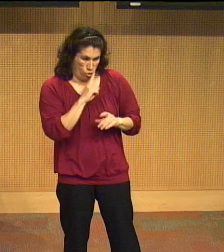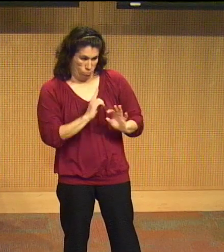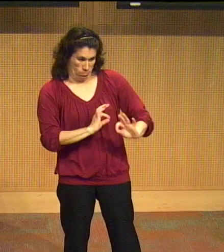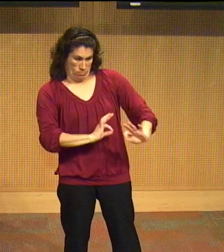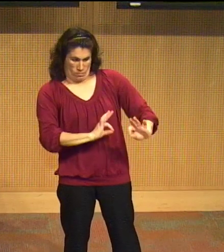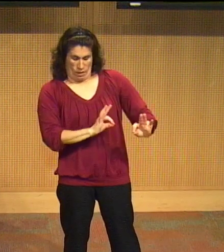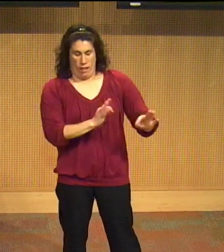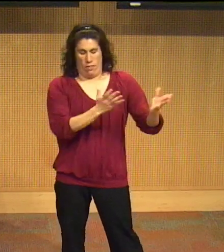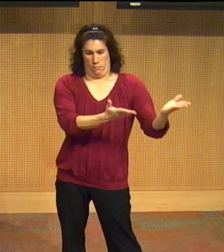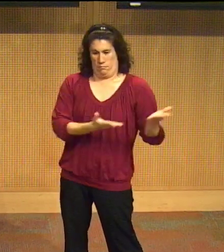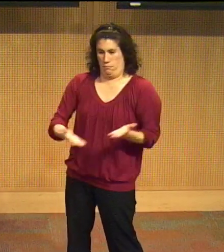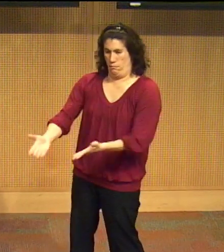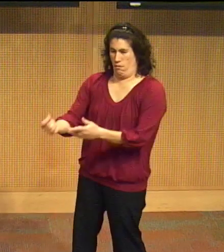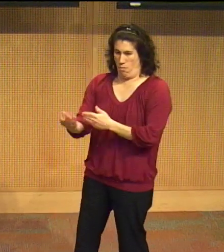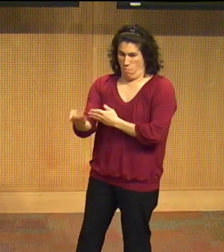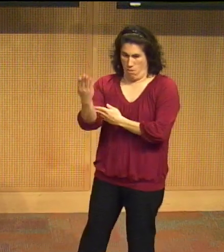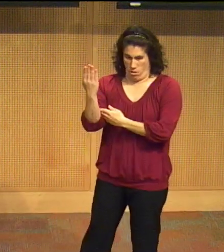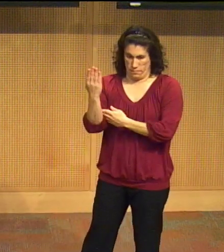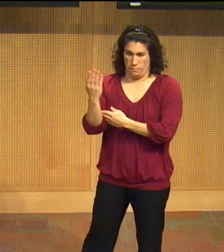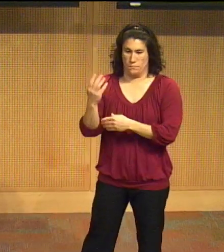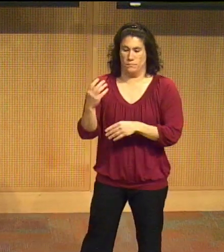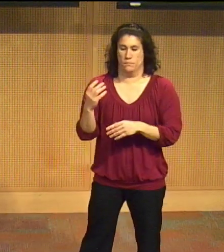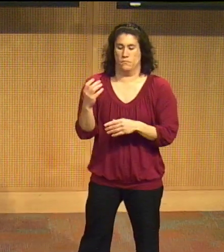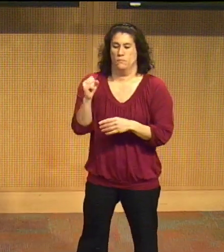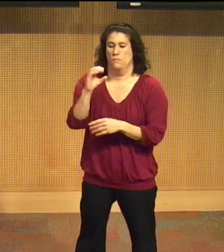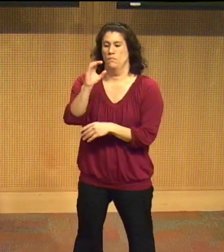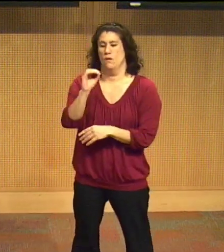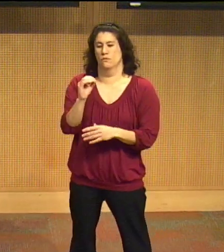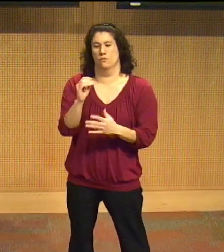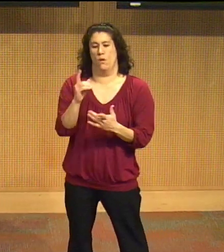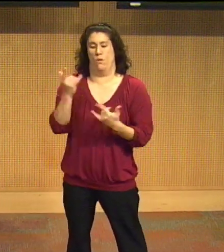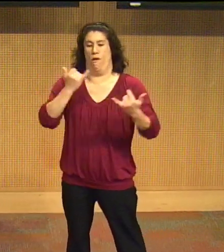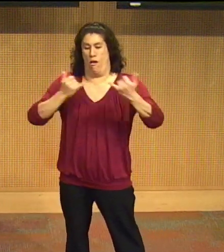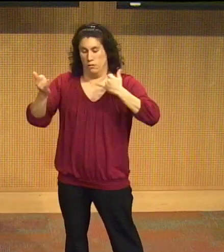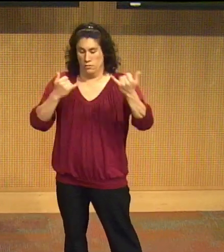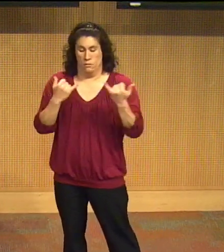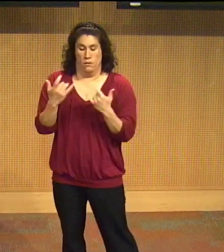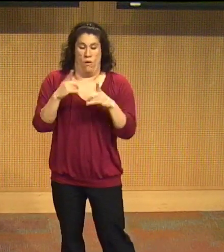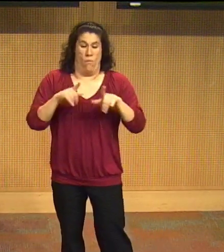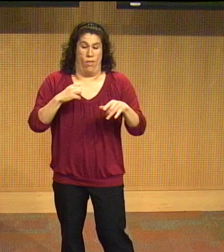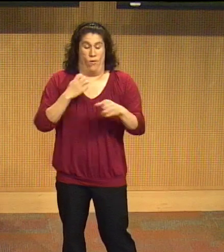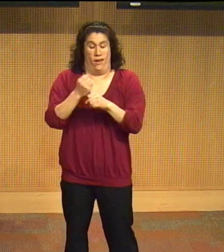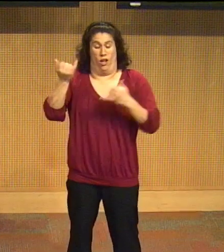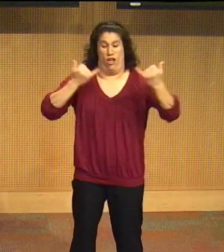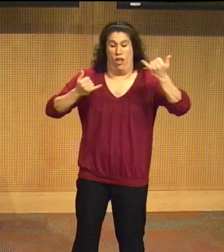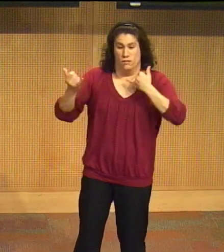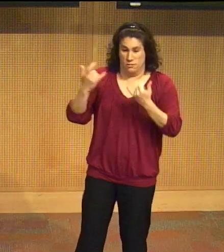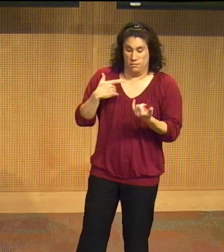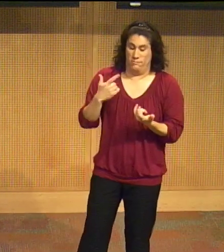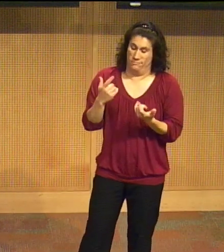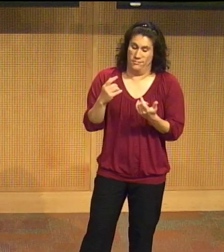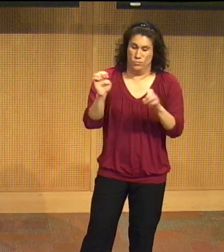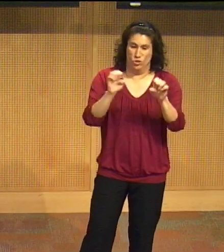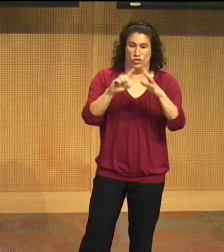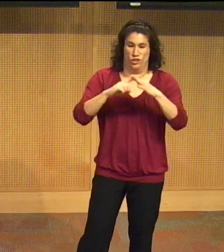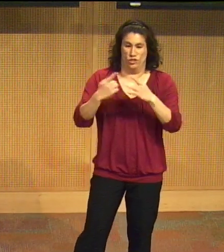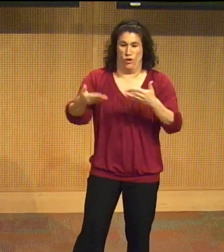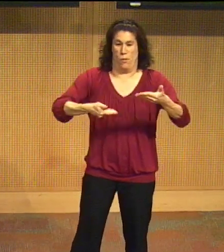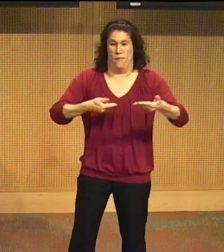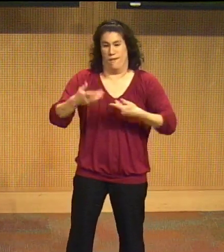animals, again, that need to be stabilized, and then they're referred back to the vet's office or dealt with in the morning. So all of those calls are coming